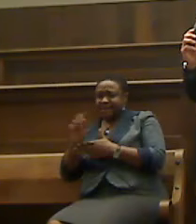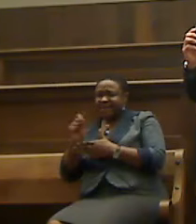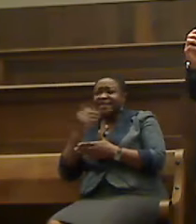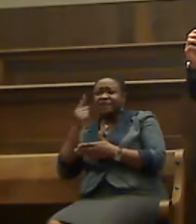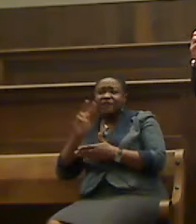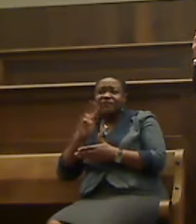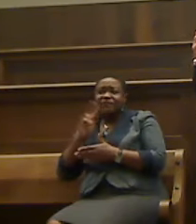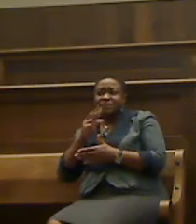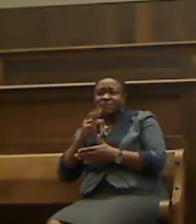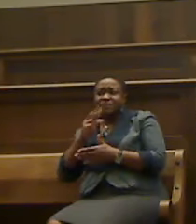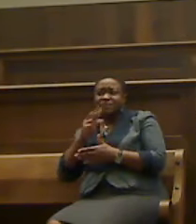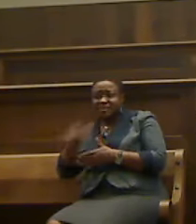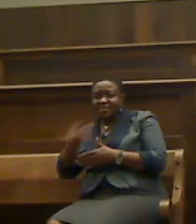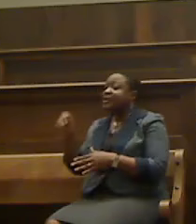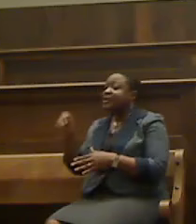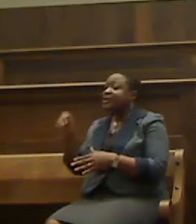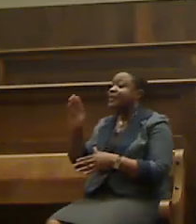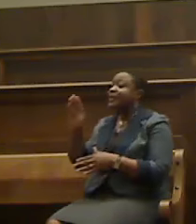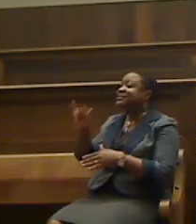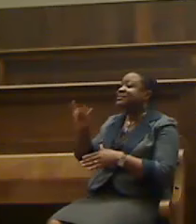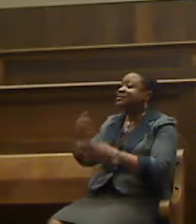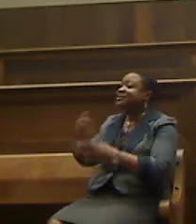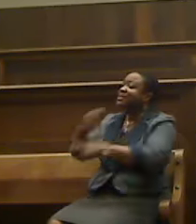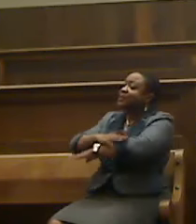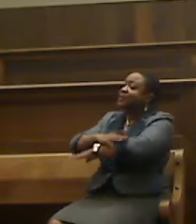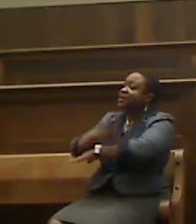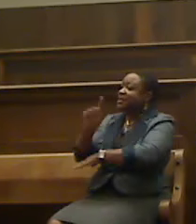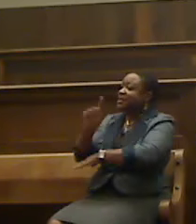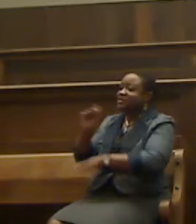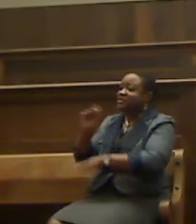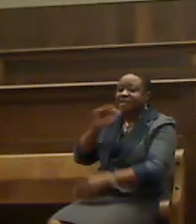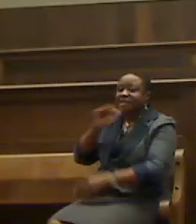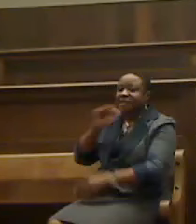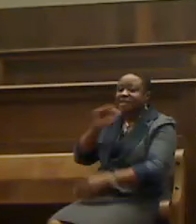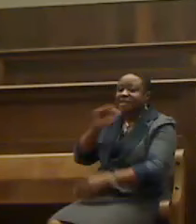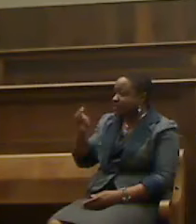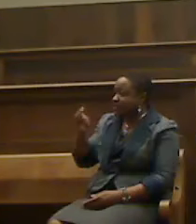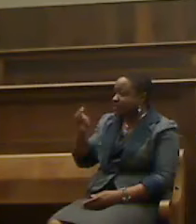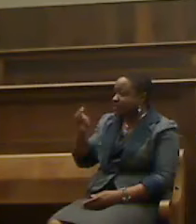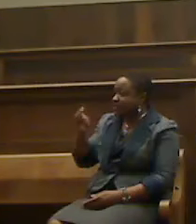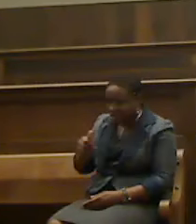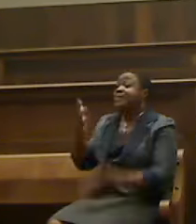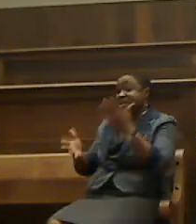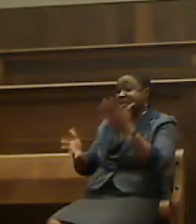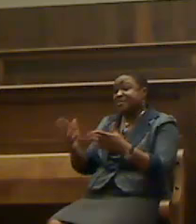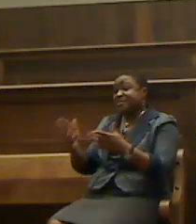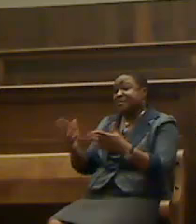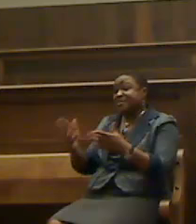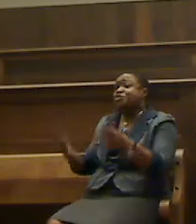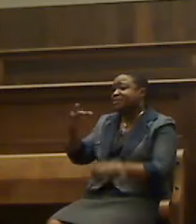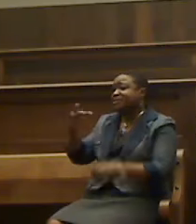the beets that you buy as table beets are not genetically engineered. There may be cross-pollination at the seed